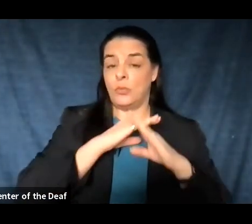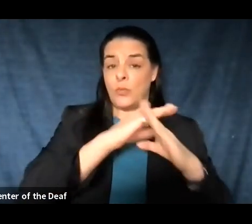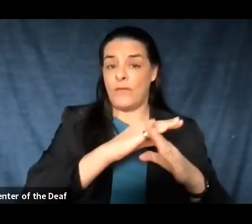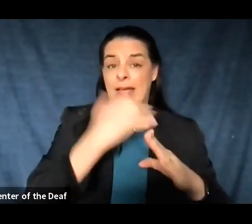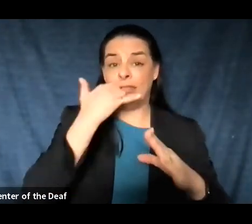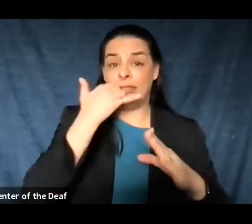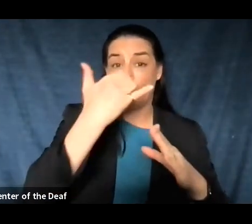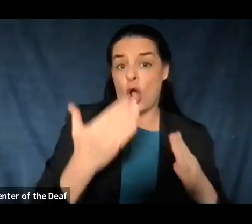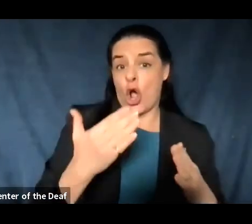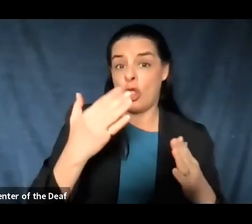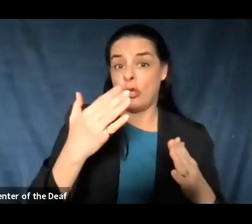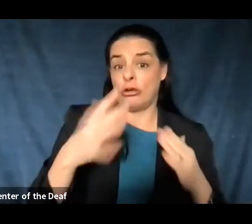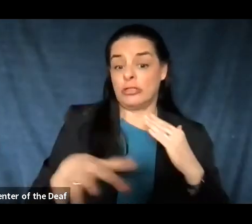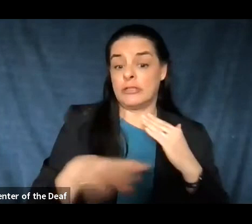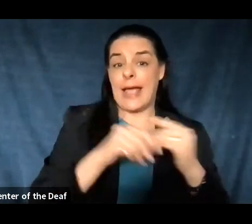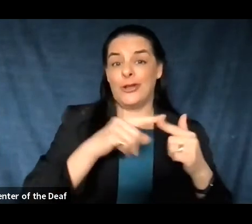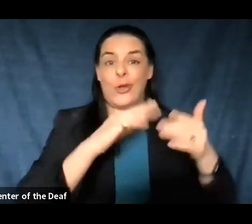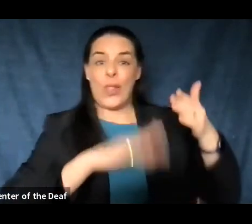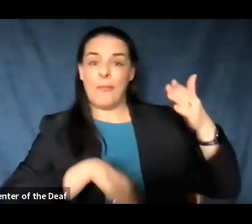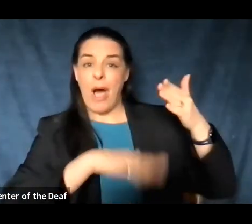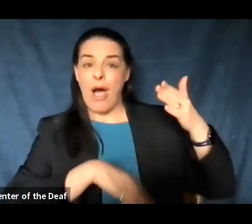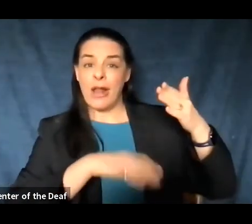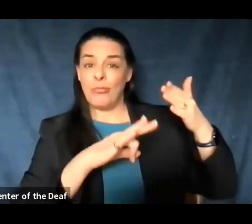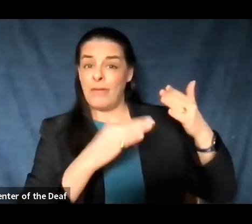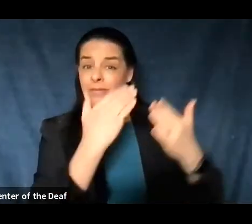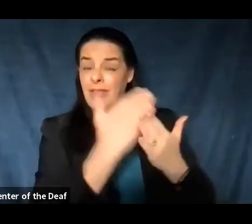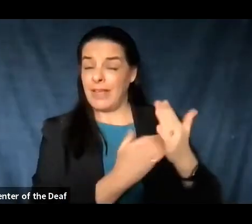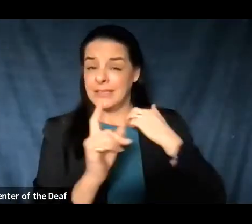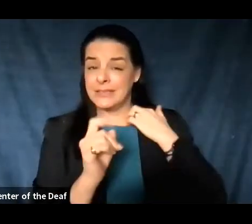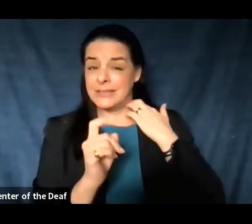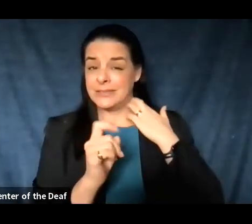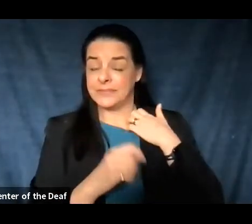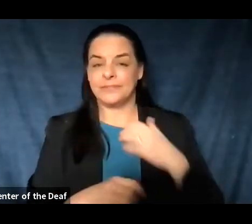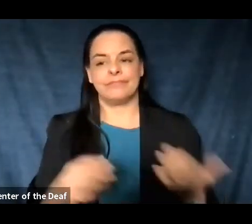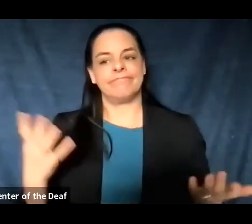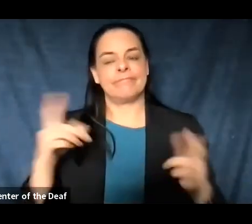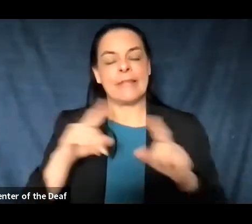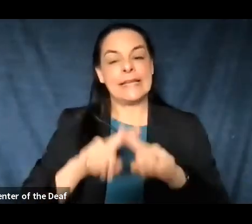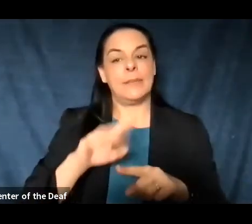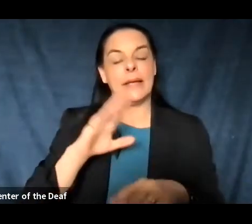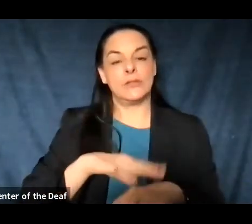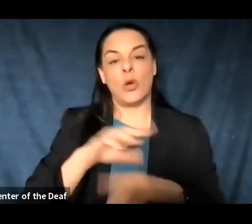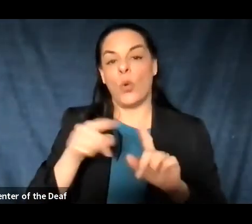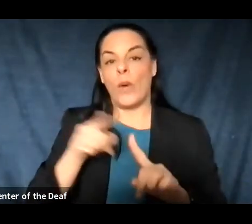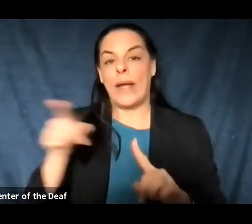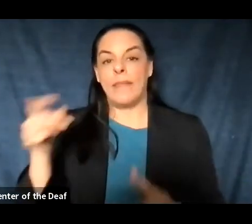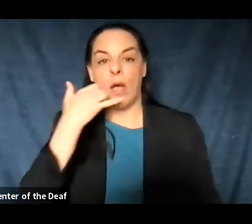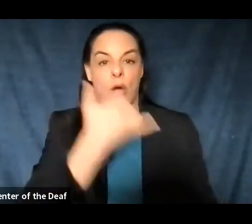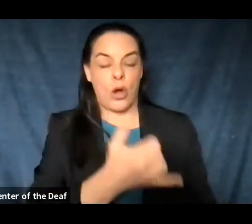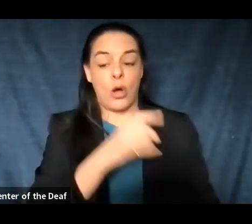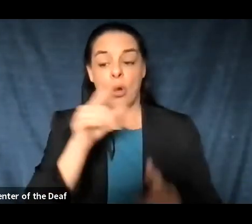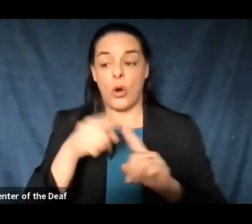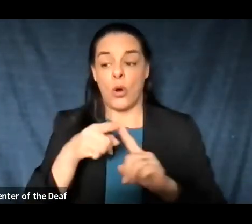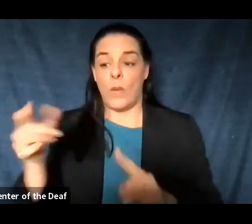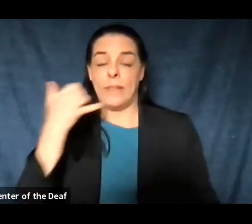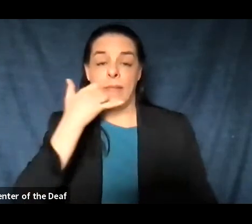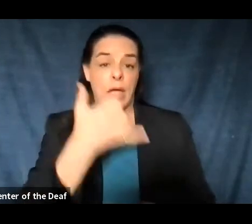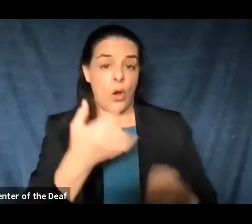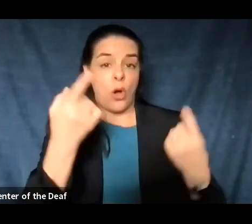list? So it depends on when they call in. So when they call in, what will happen